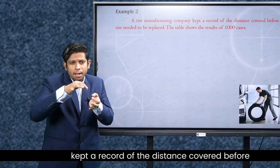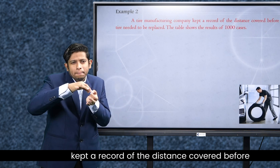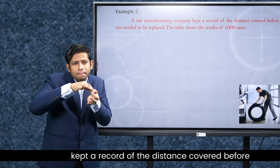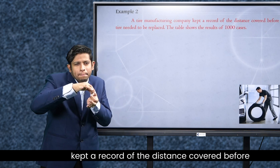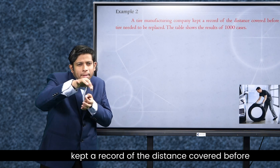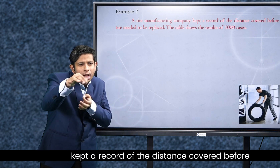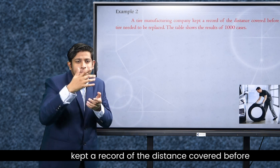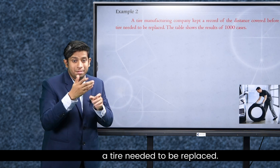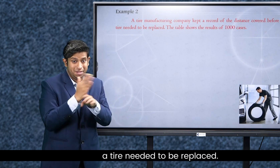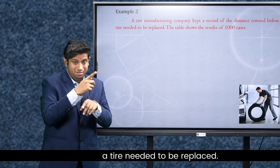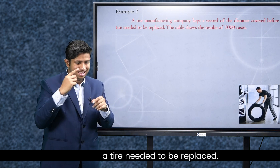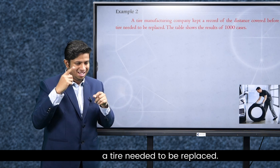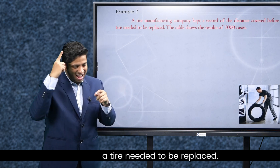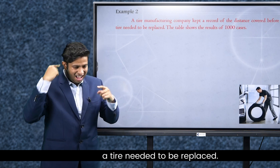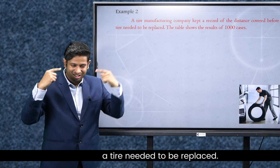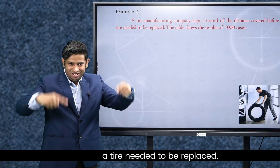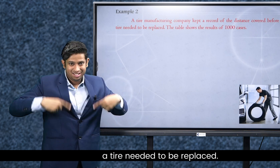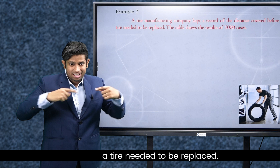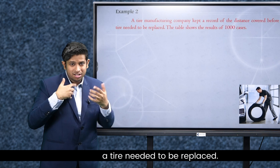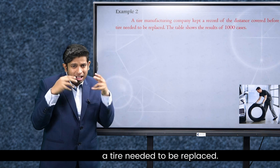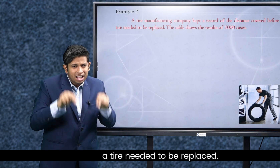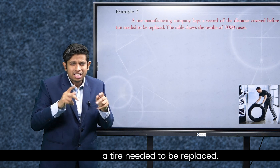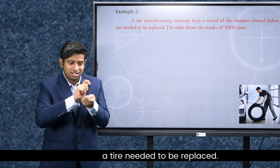covered before a tire needed to be replaced.